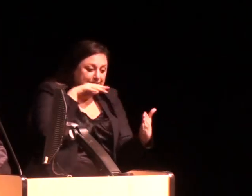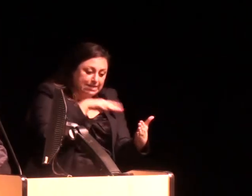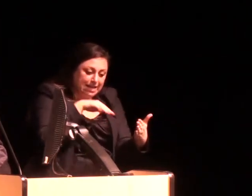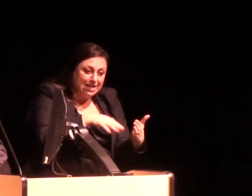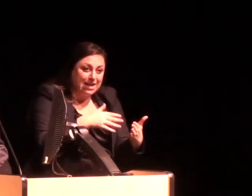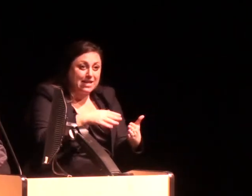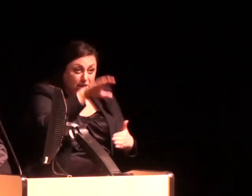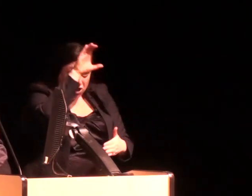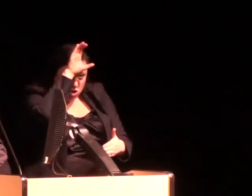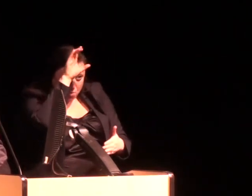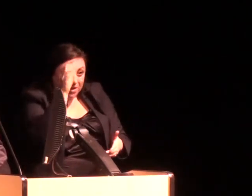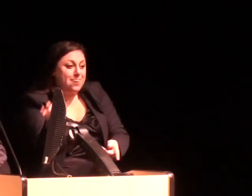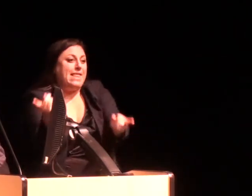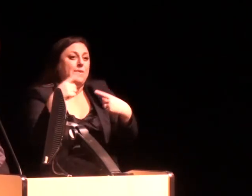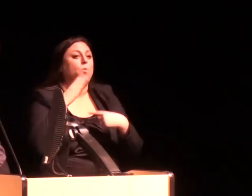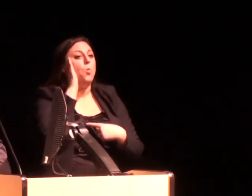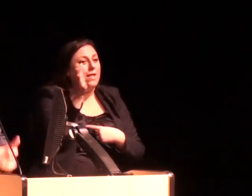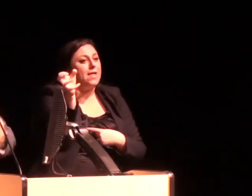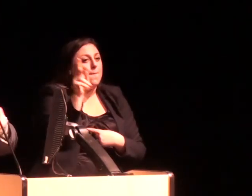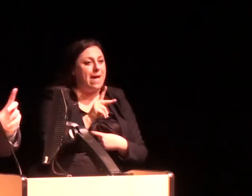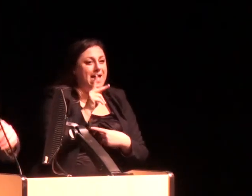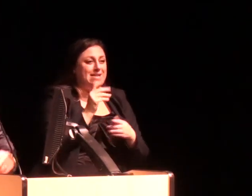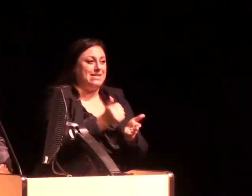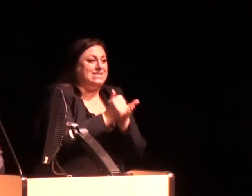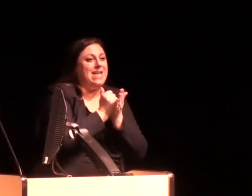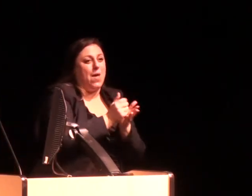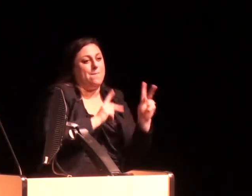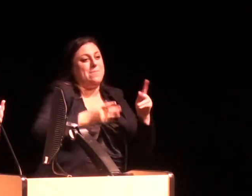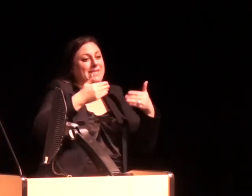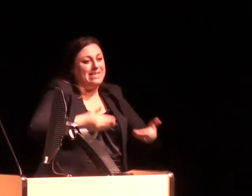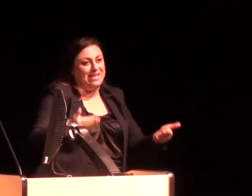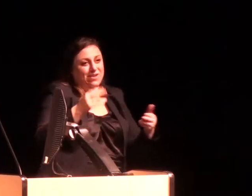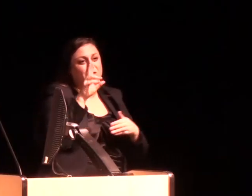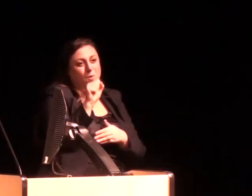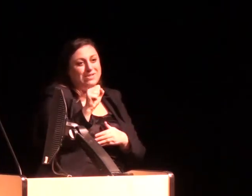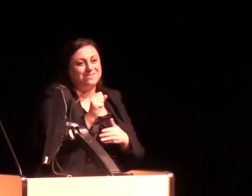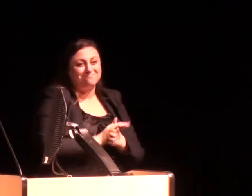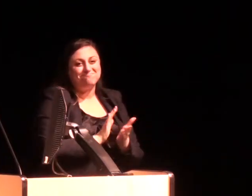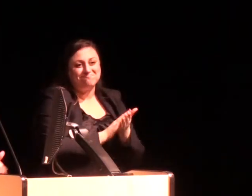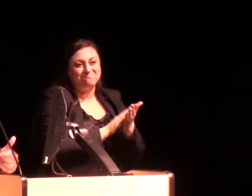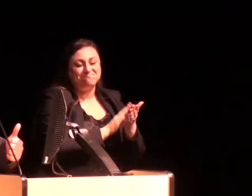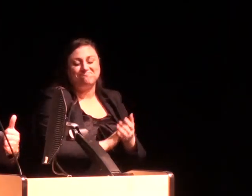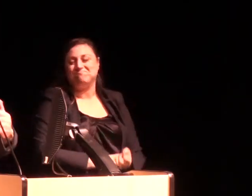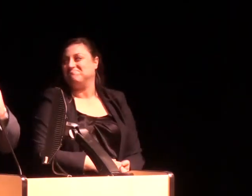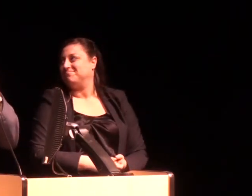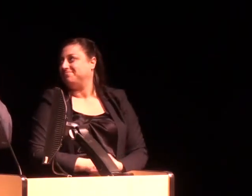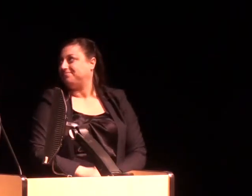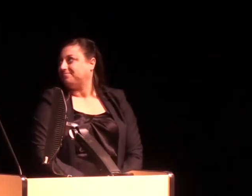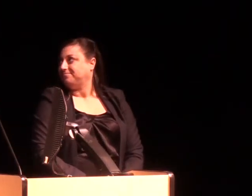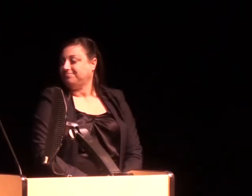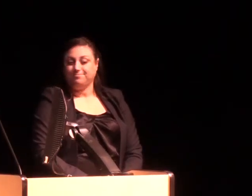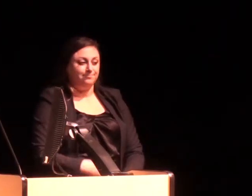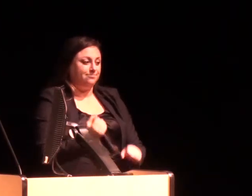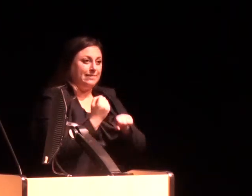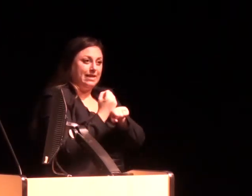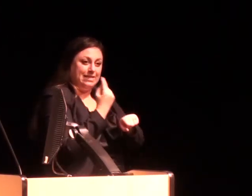the people here in the United States. It's the only thing that we ask. Well, this is from last